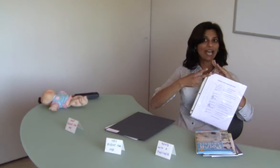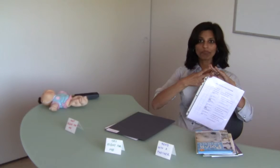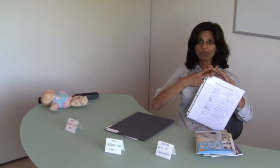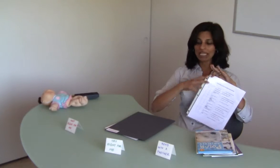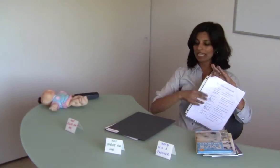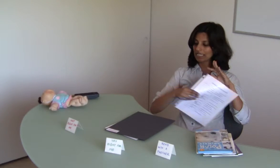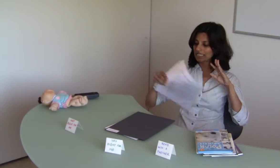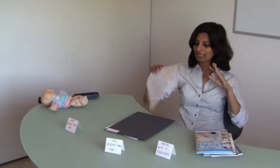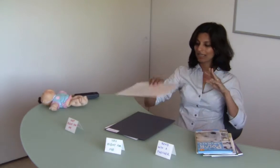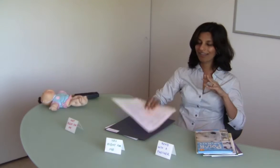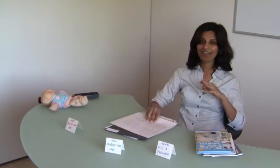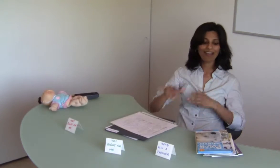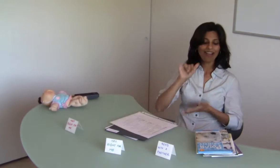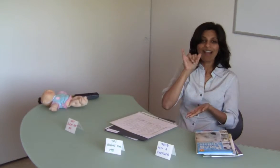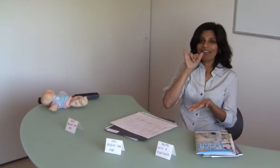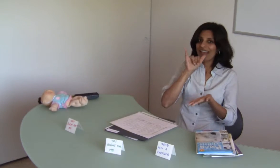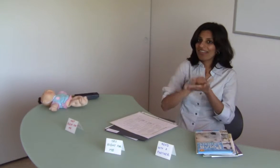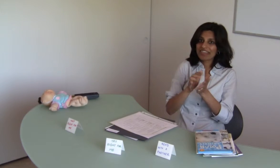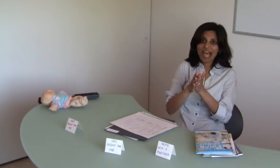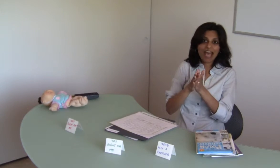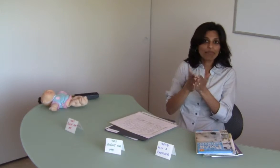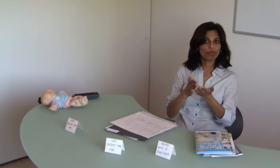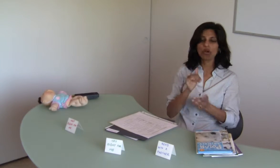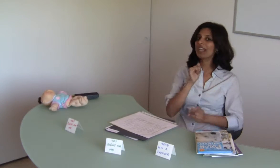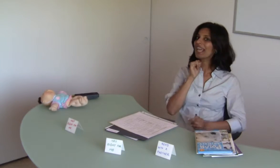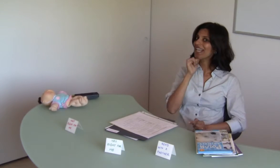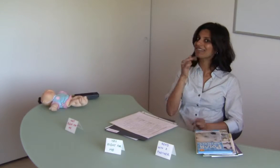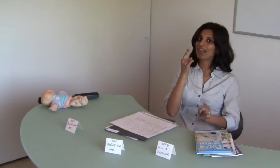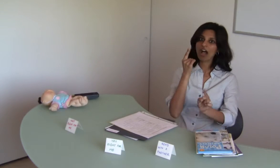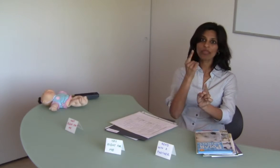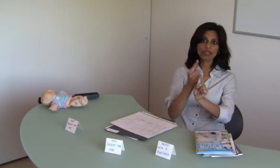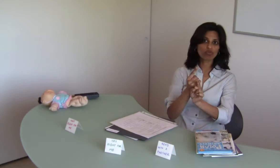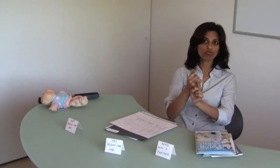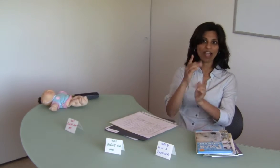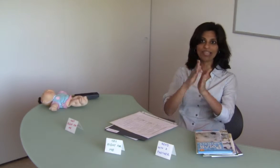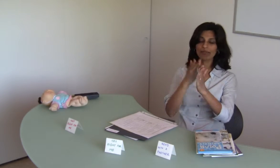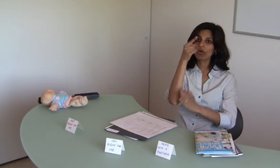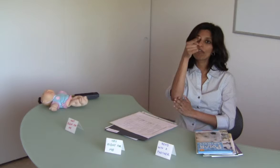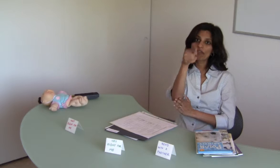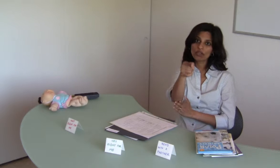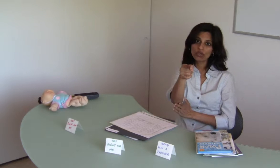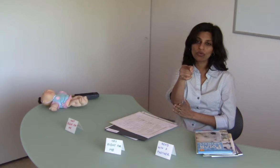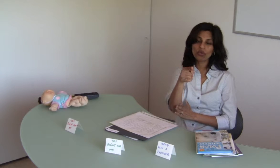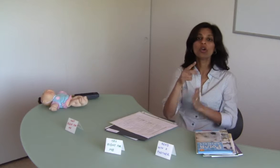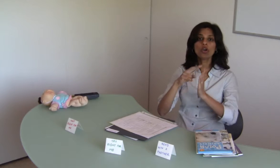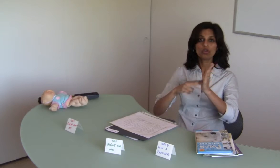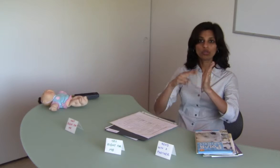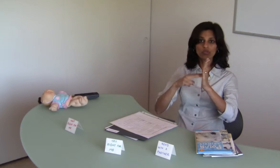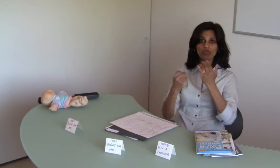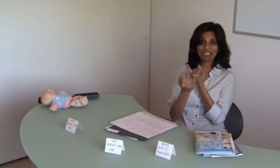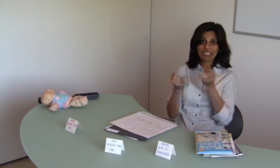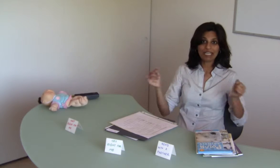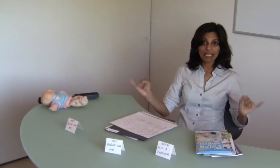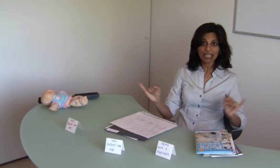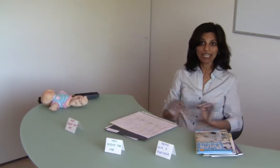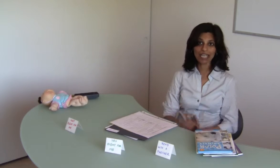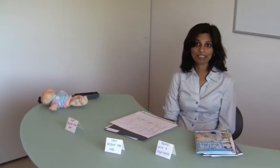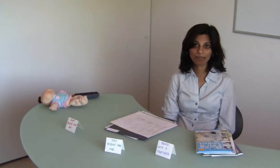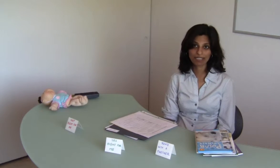that means that that book is not the right book for you to read